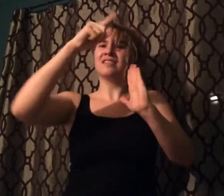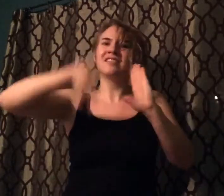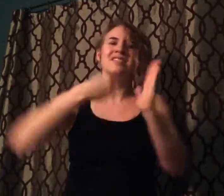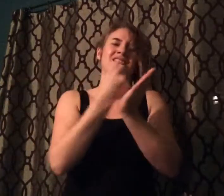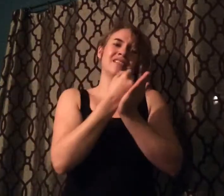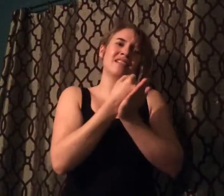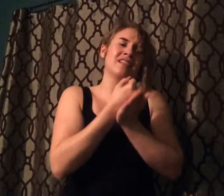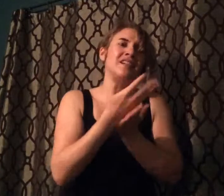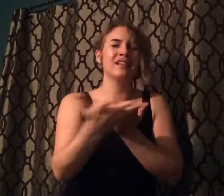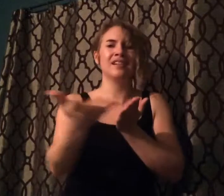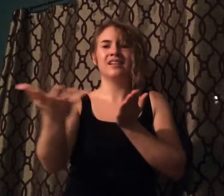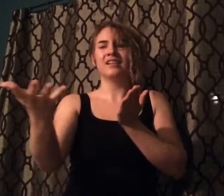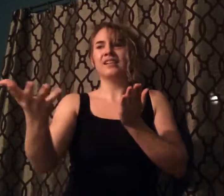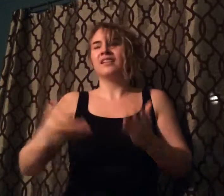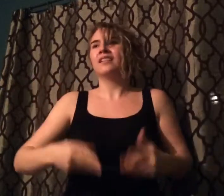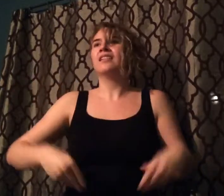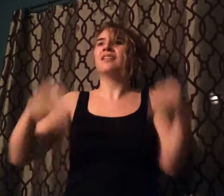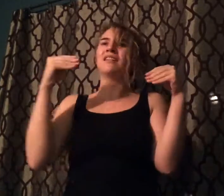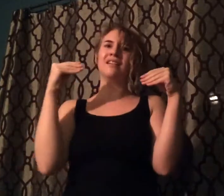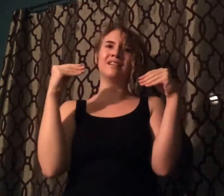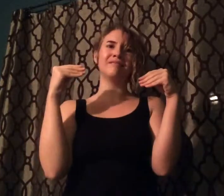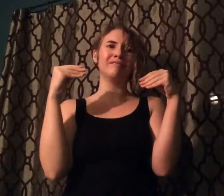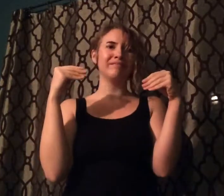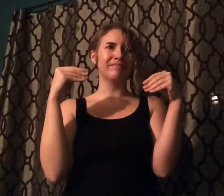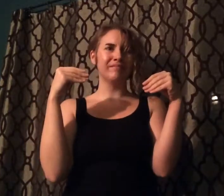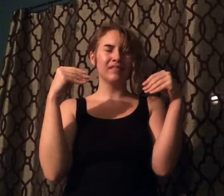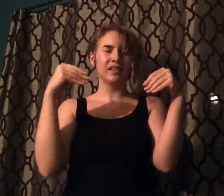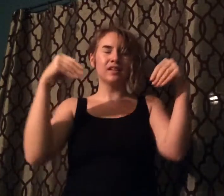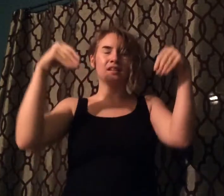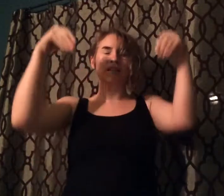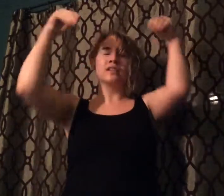Staring at the ceiling cracks